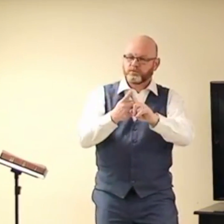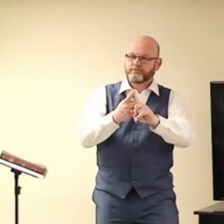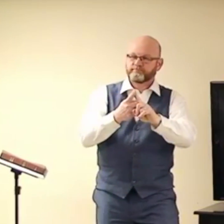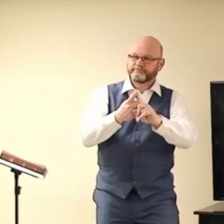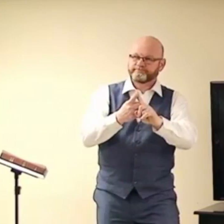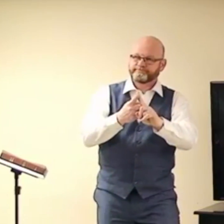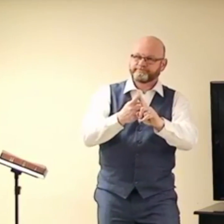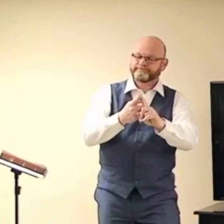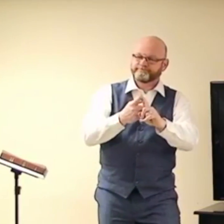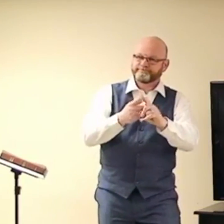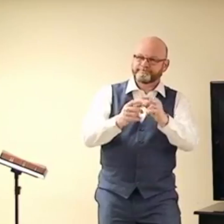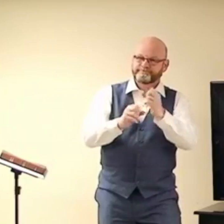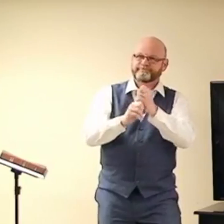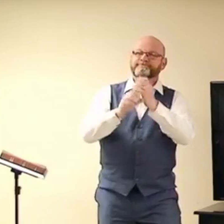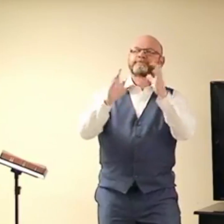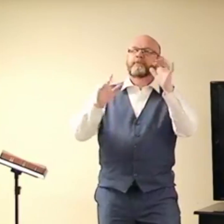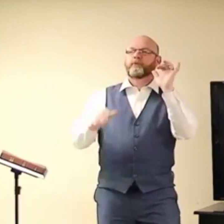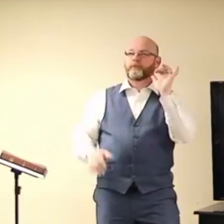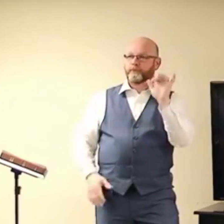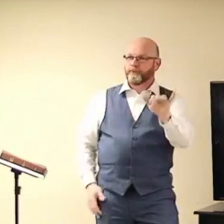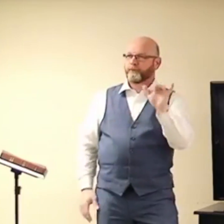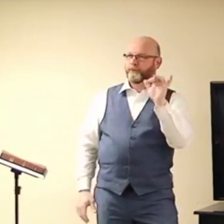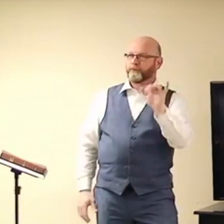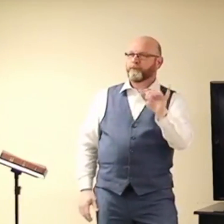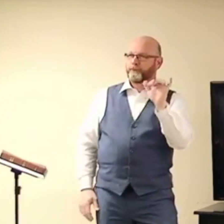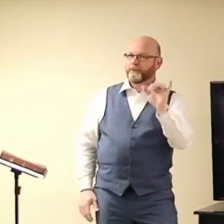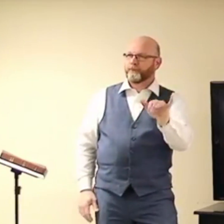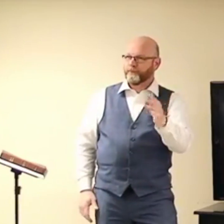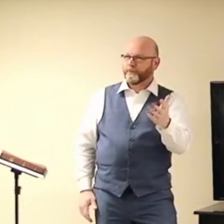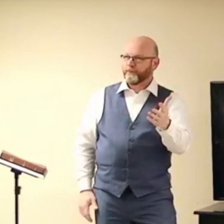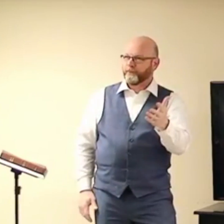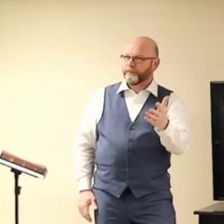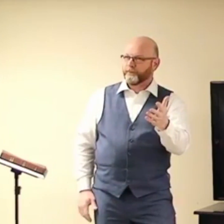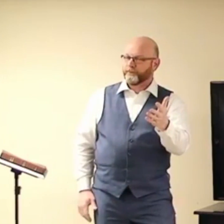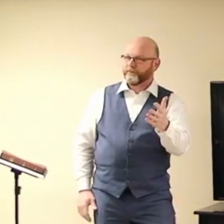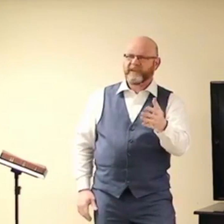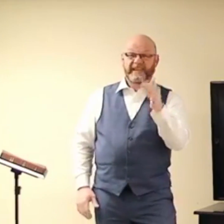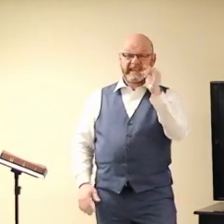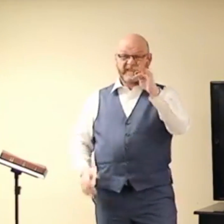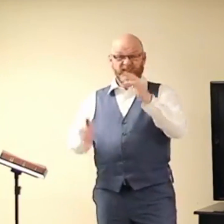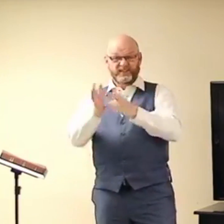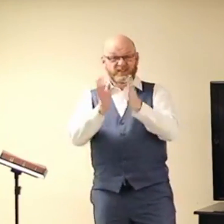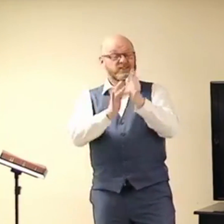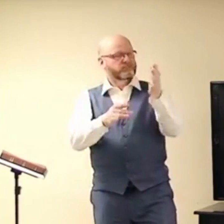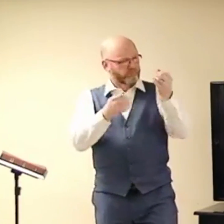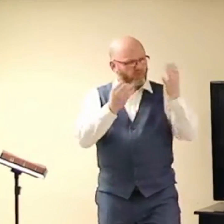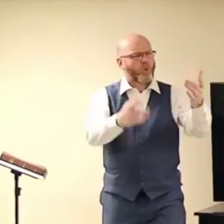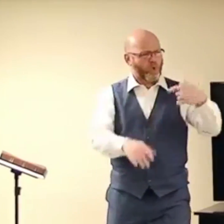Similarly, Jesus wants people to get it for themselves.